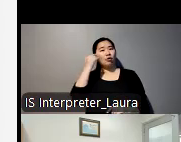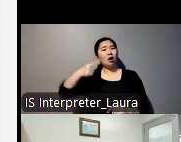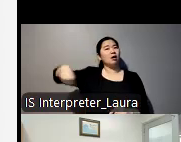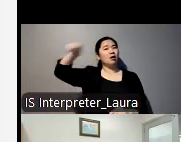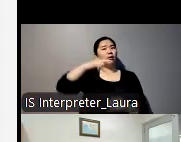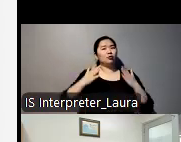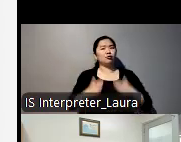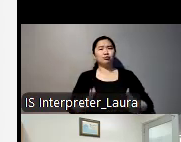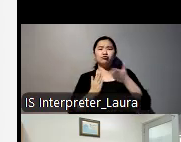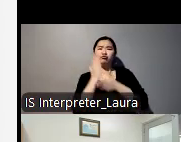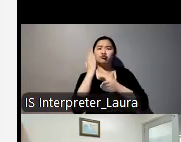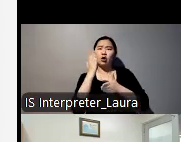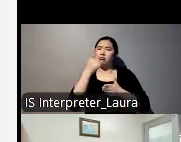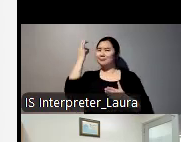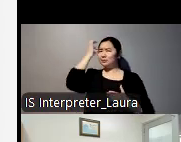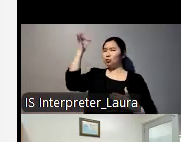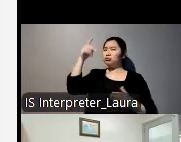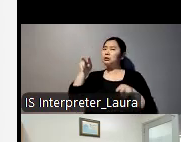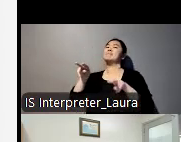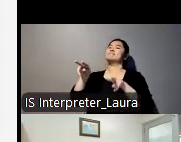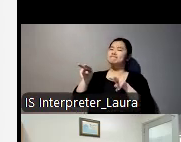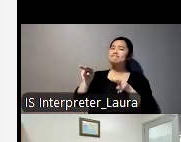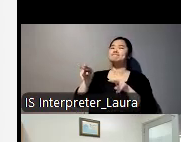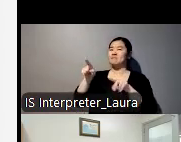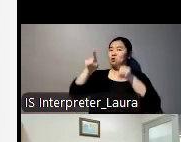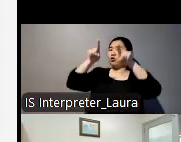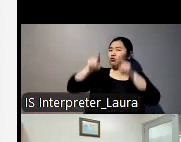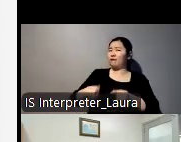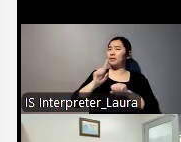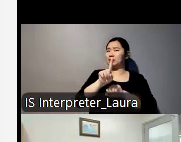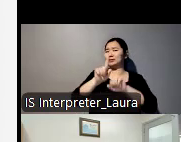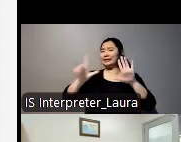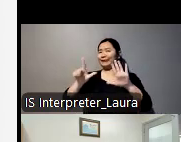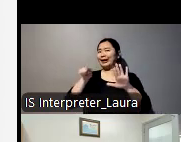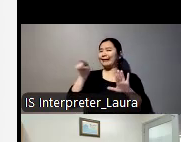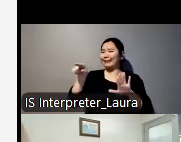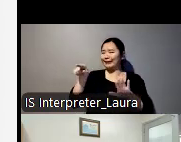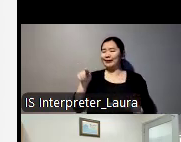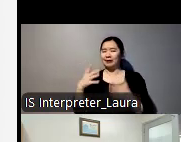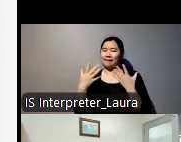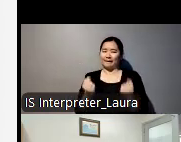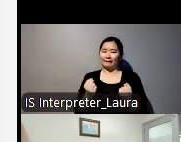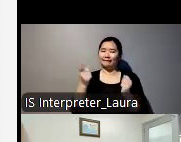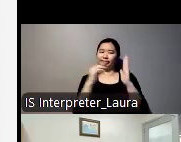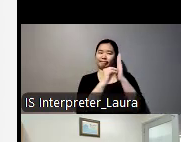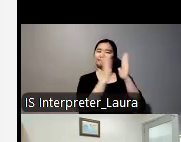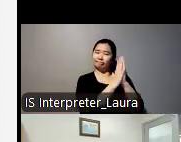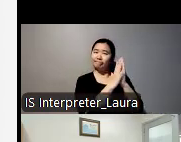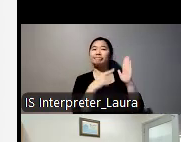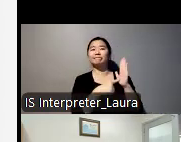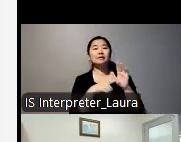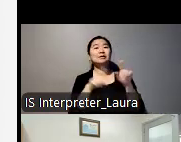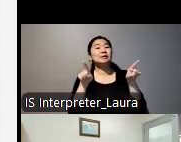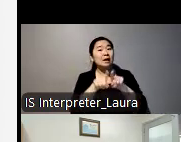is current chair of the CRPD committee, and APCD chair Kyung-suk Park had a meeting with